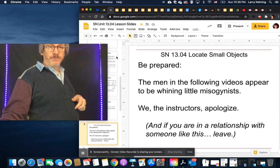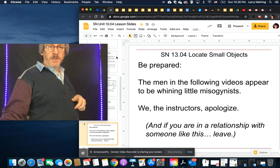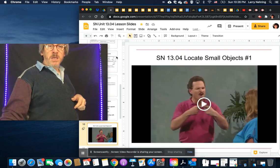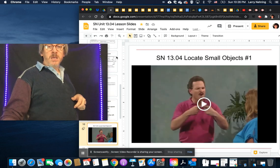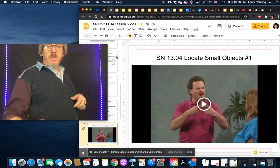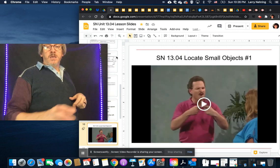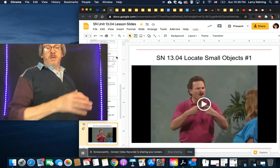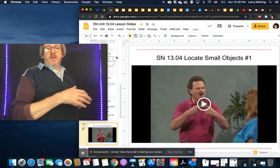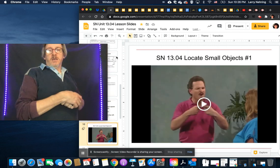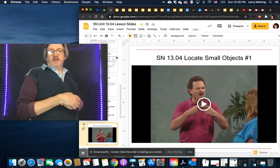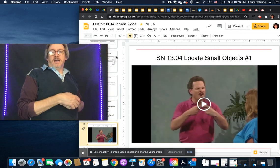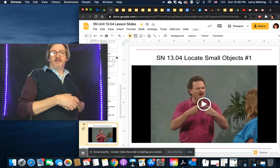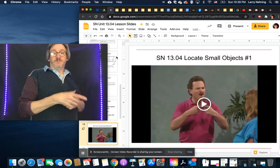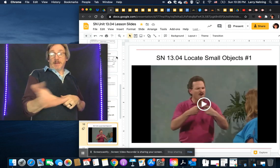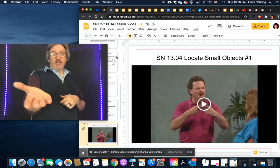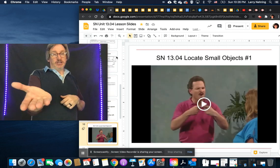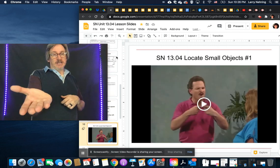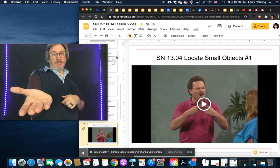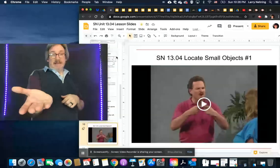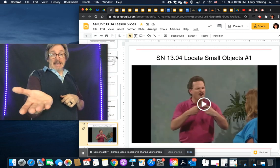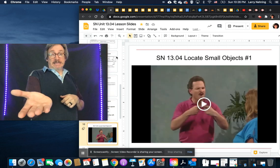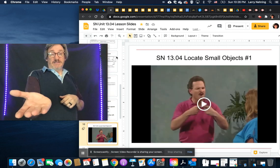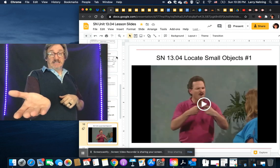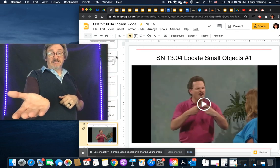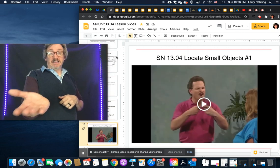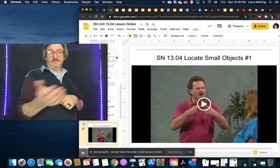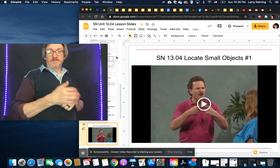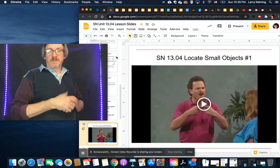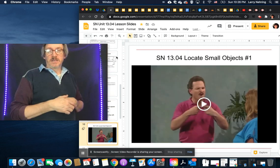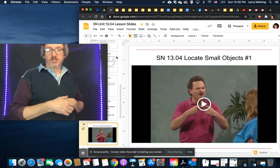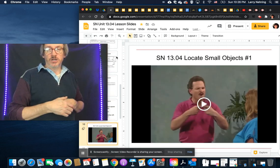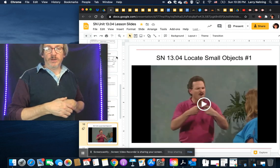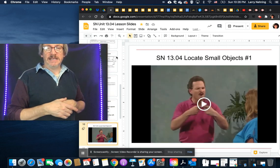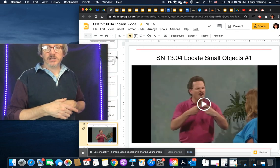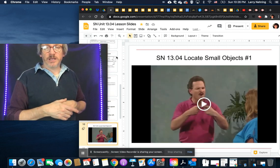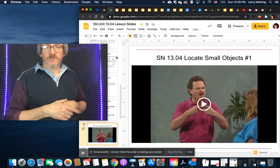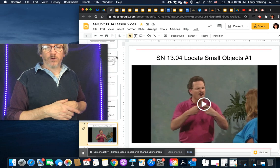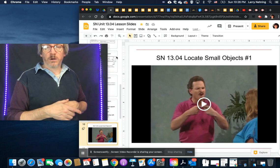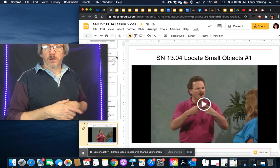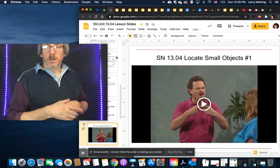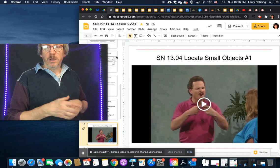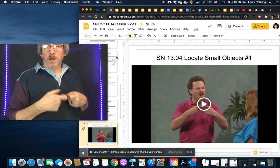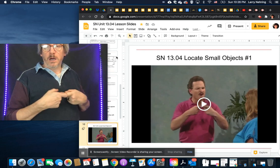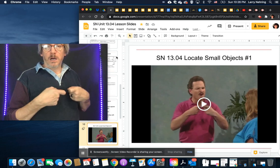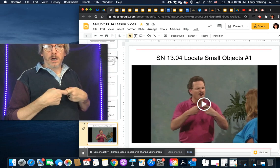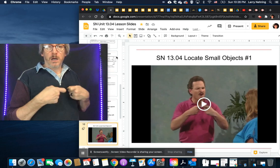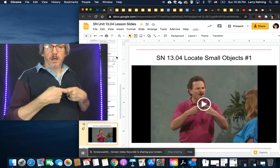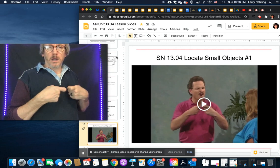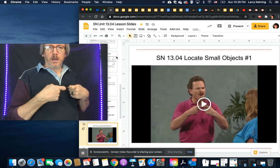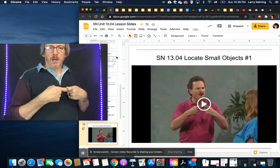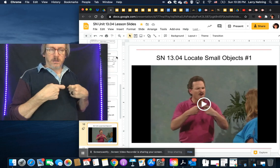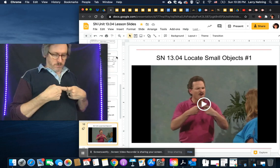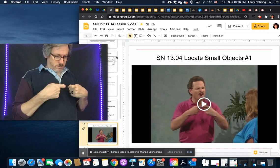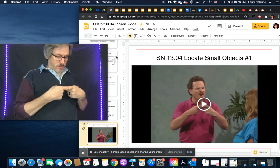lie. I mean, you can tell by that guy's face, right? So he's looking for,